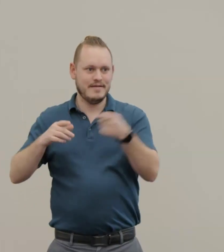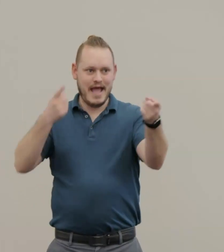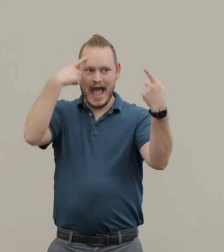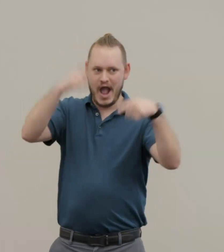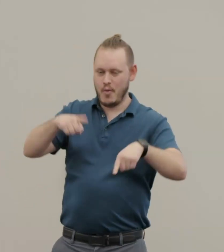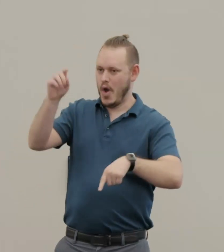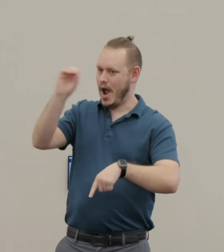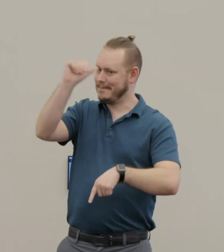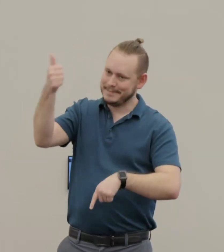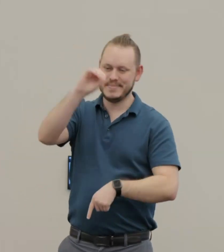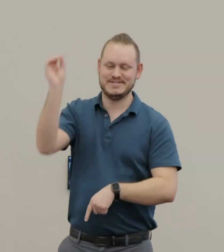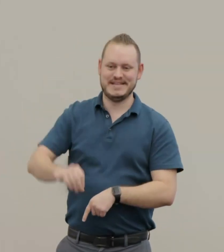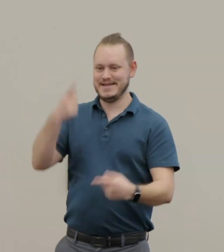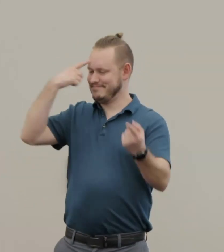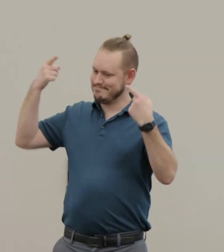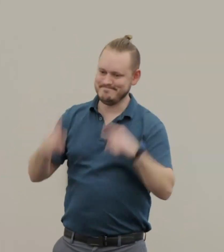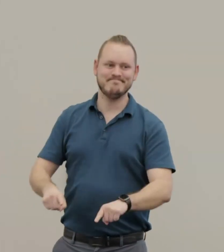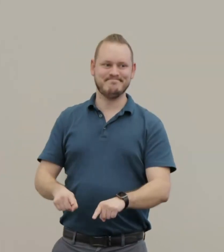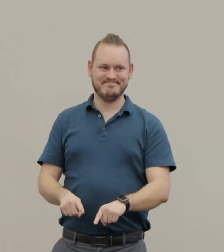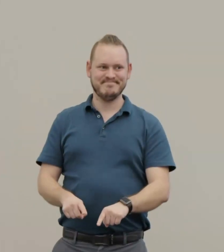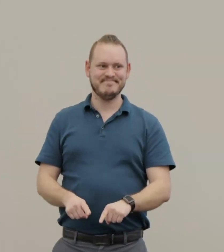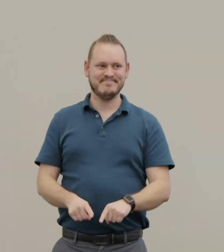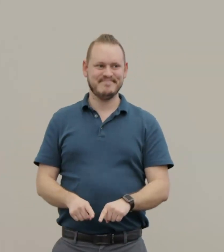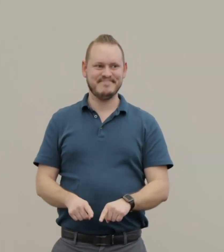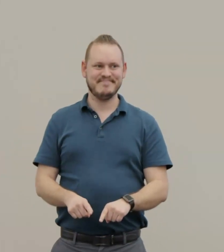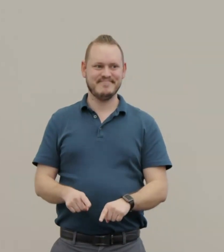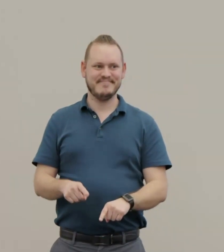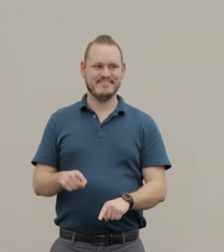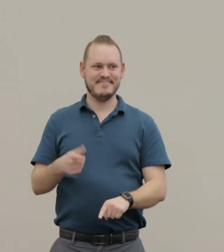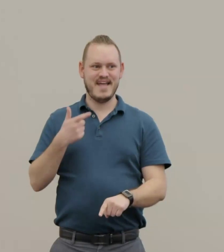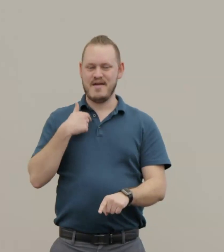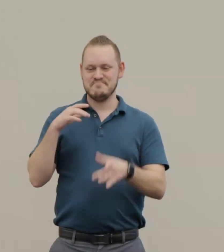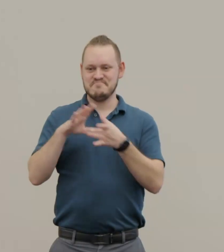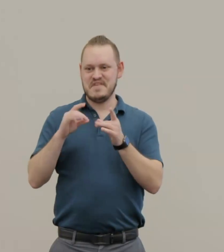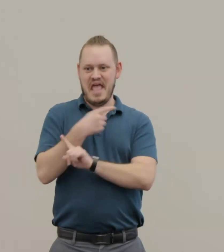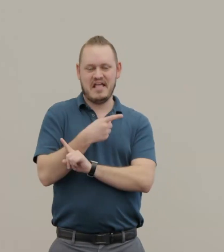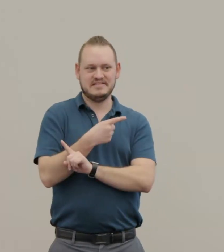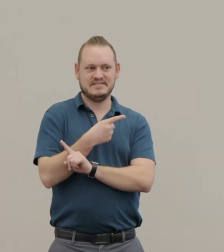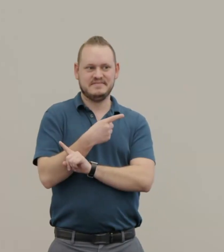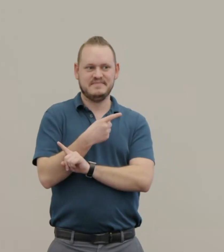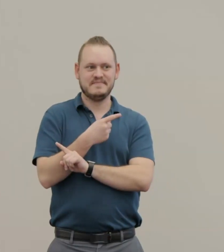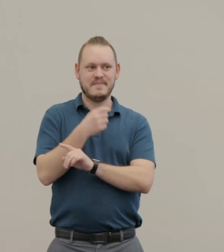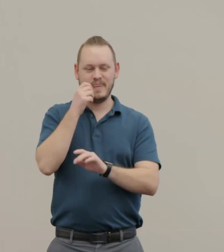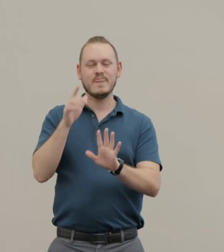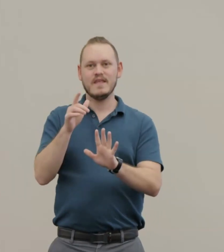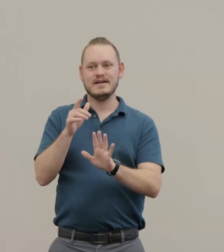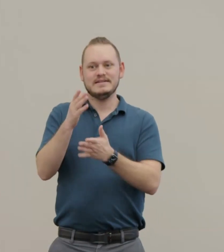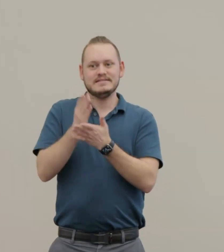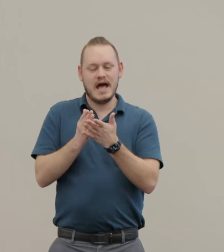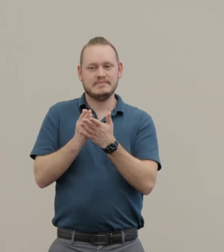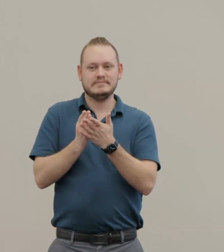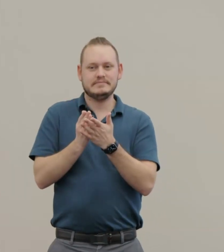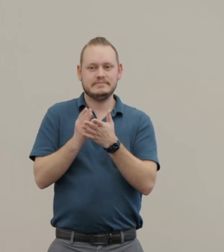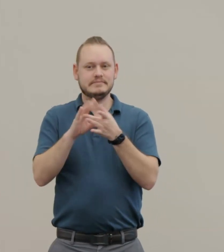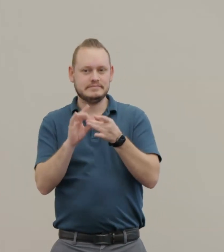with you 110%. I'm not going to say anything else because Okay. there are PDF lovers that love them. No, there is something to say.